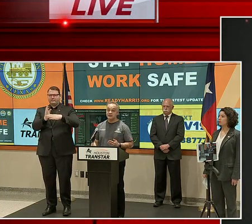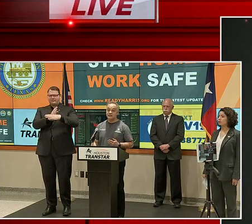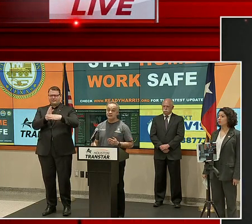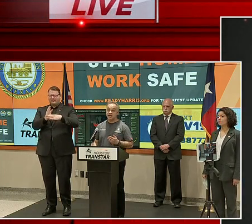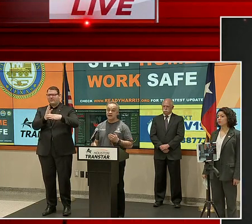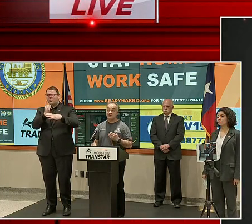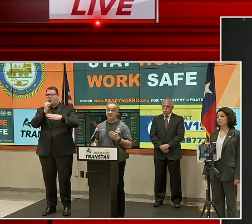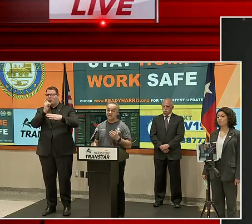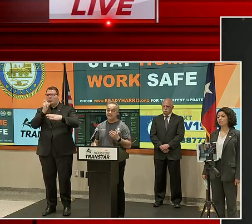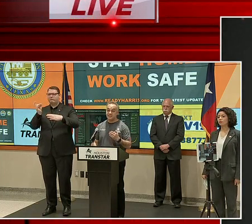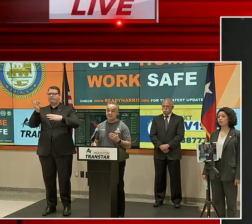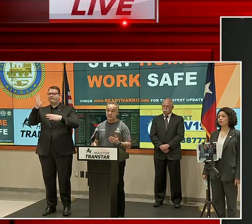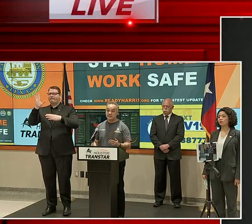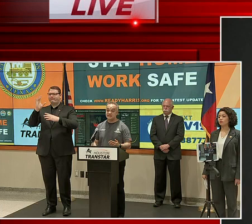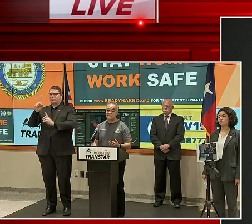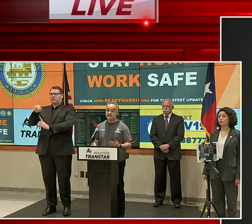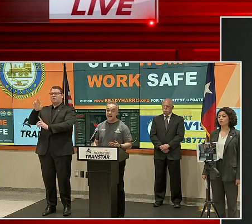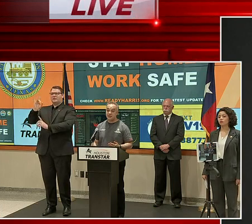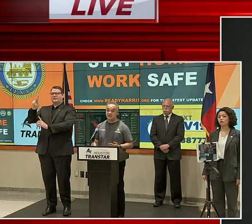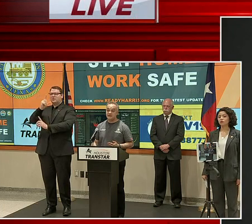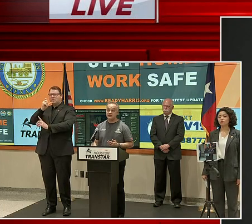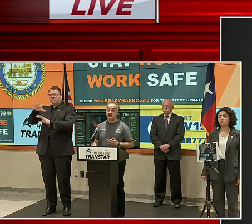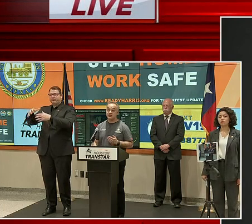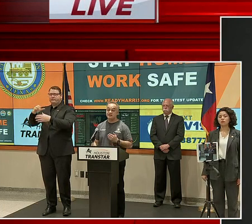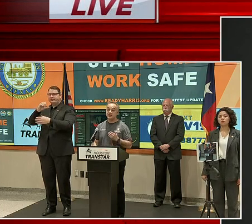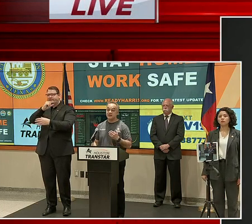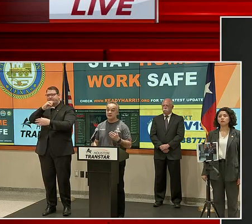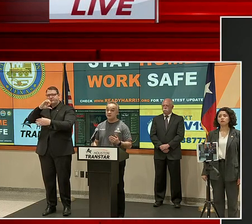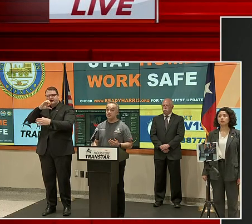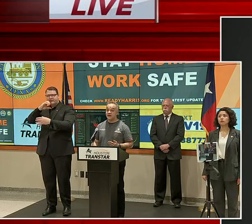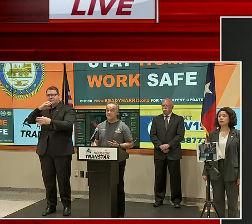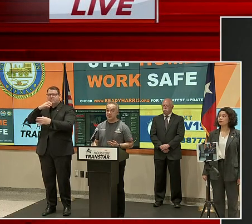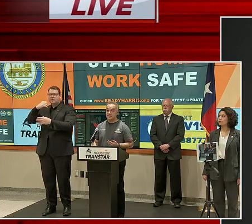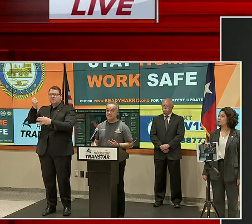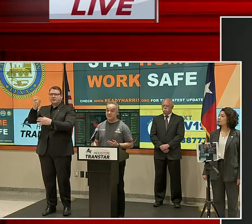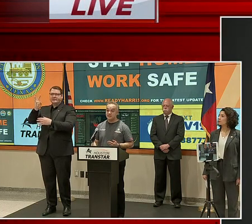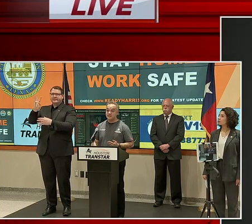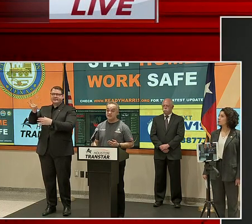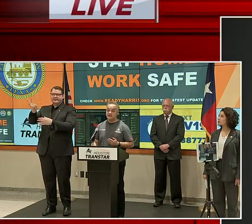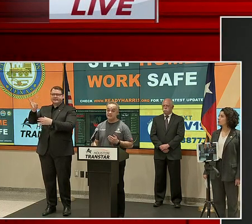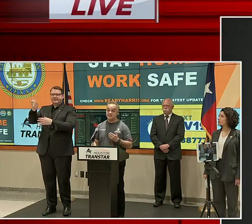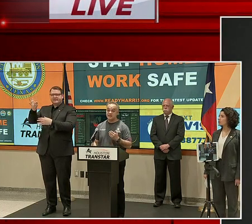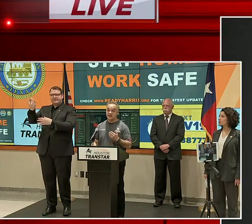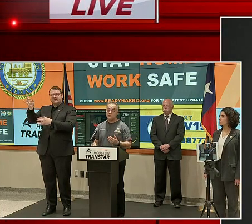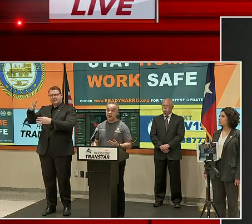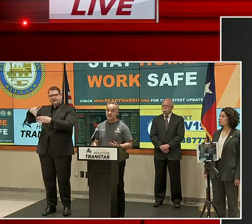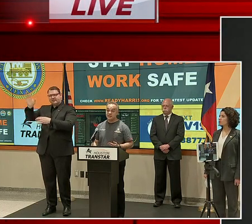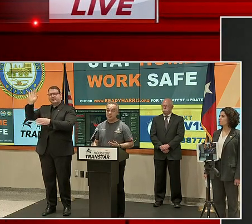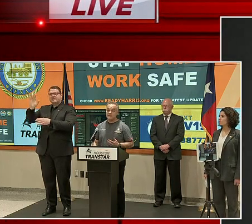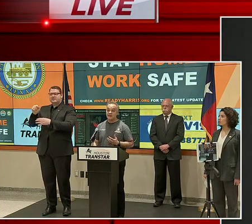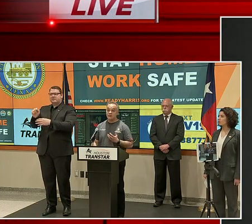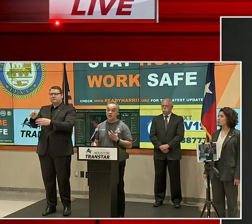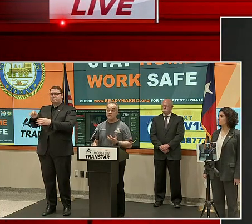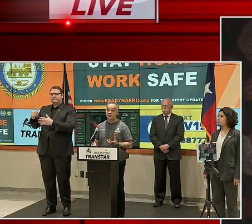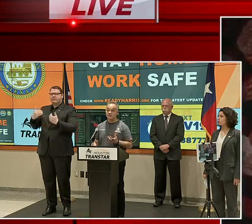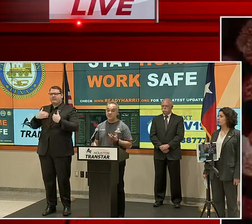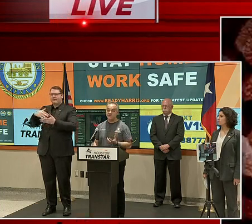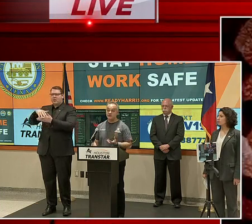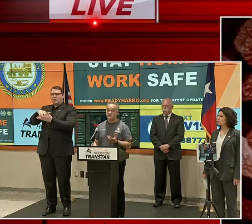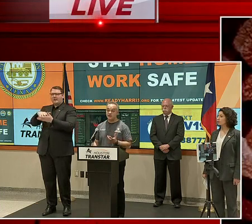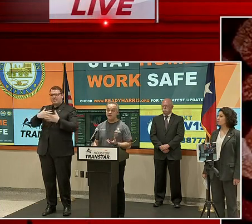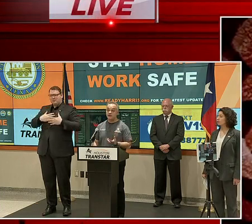seniors, those who have pre-existing health conditions, those who have weakened immune systems, pregnant women, while